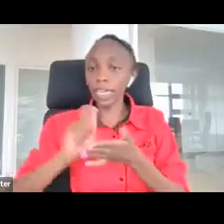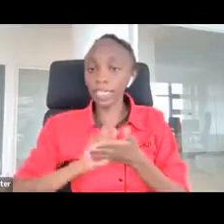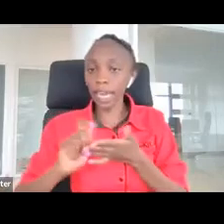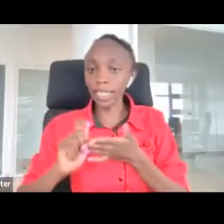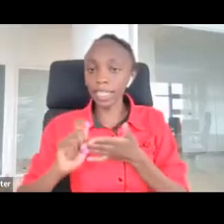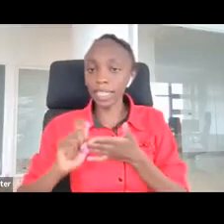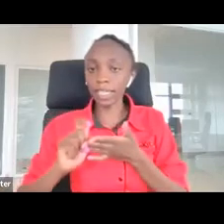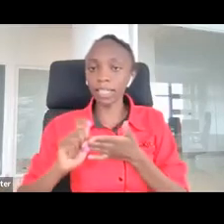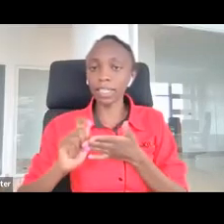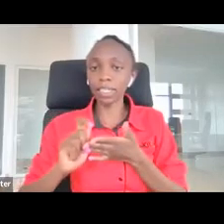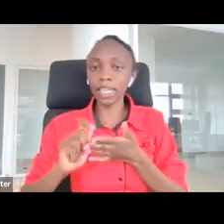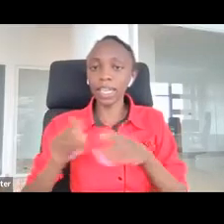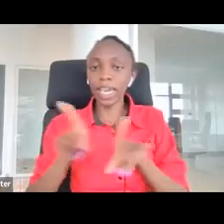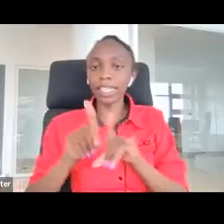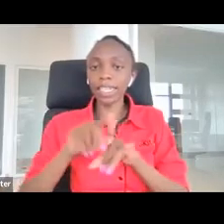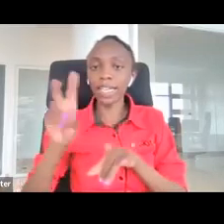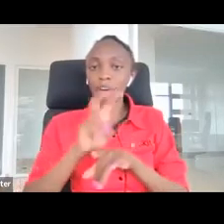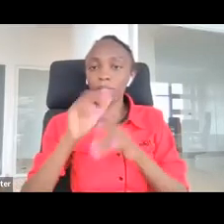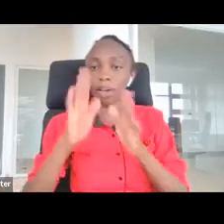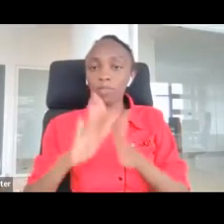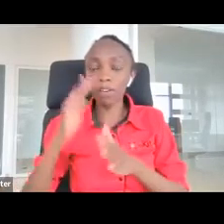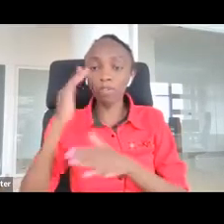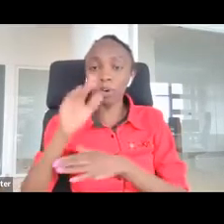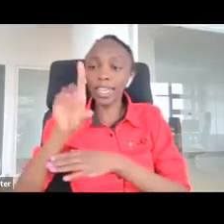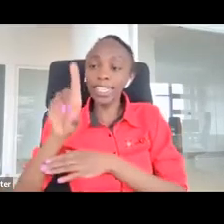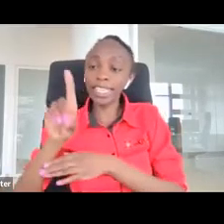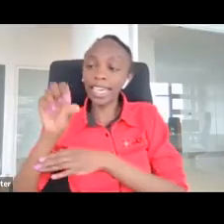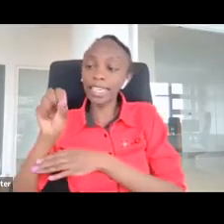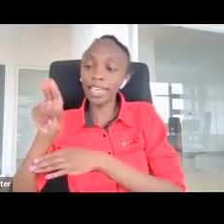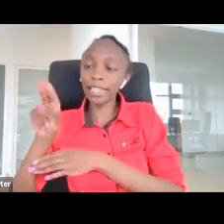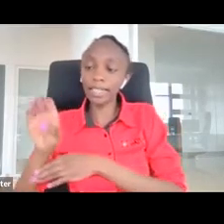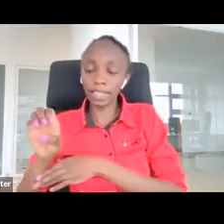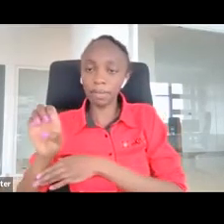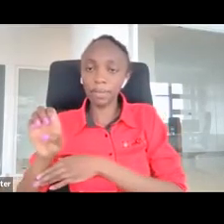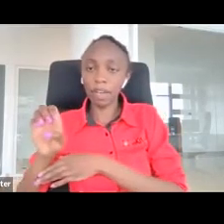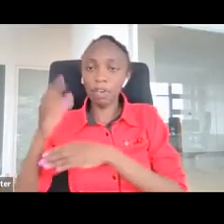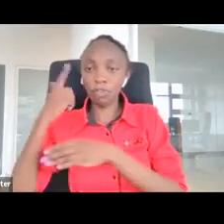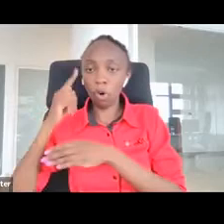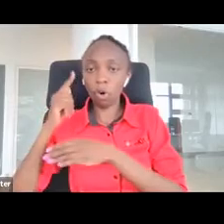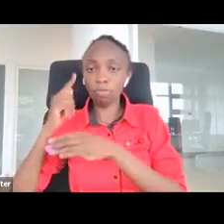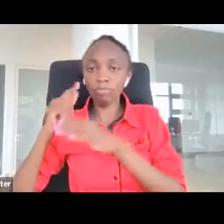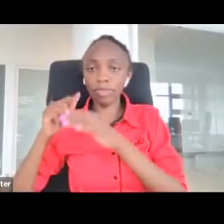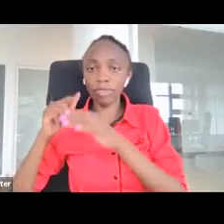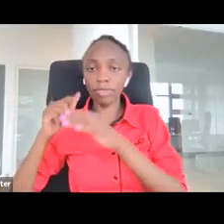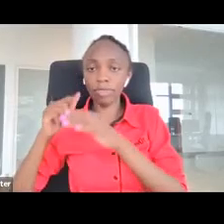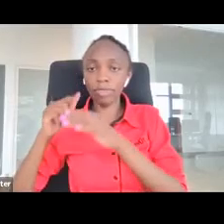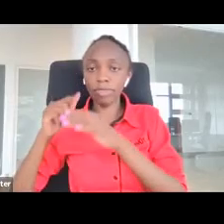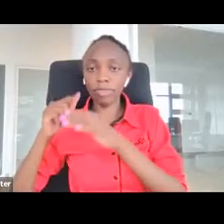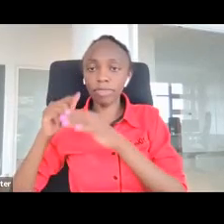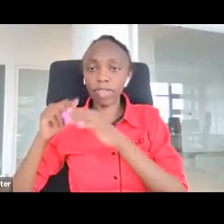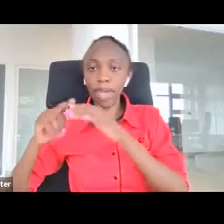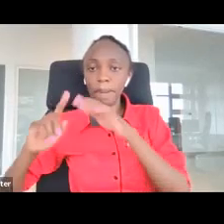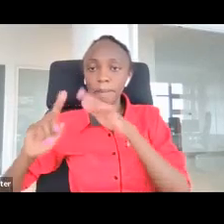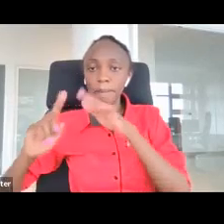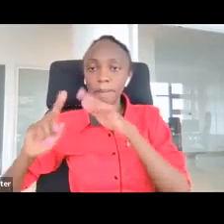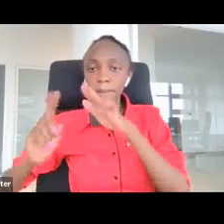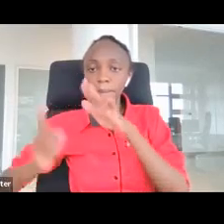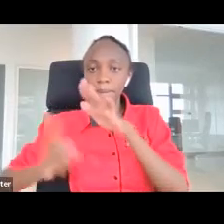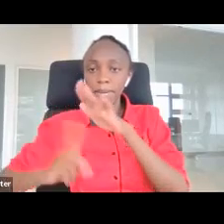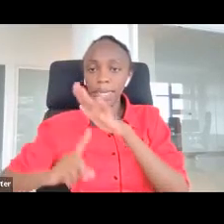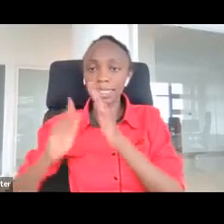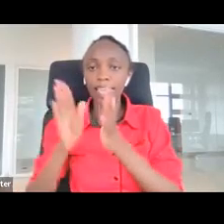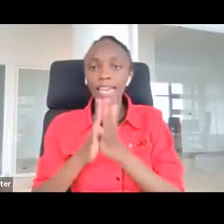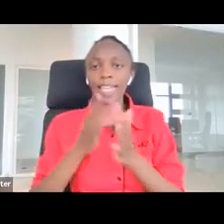an observer for the Directorate and the Ministry, and I can say we have done good work. We also thank